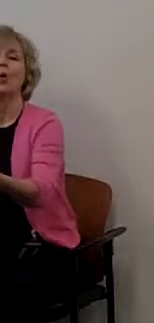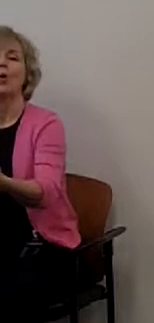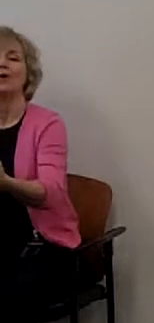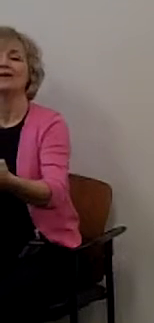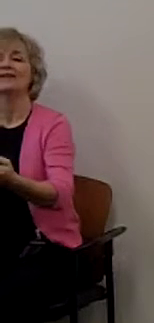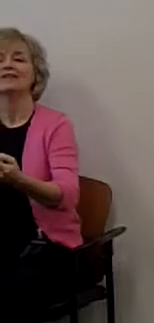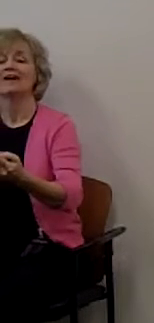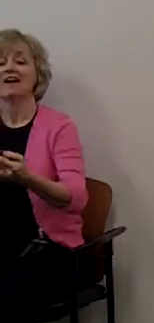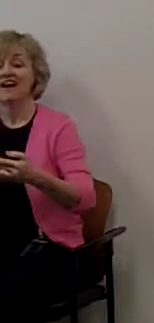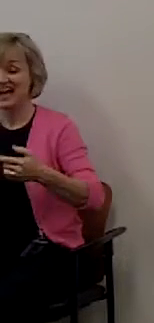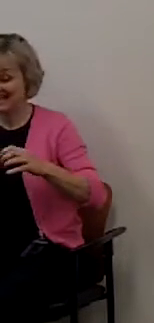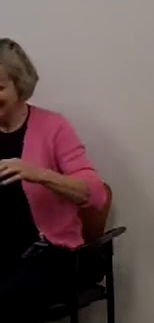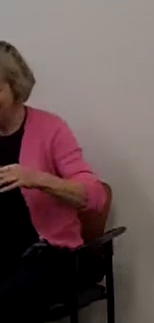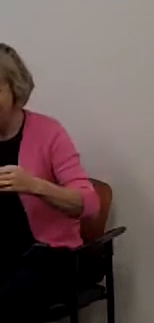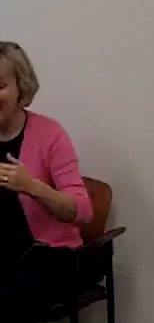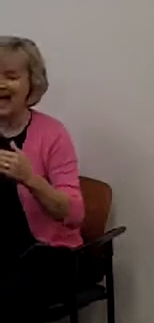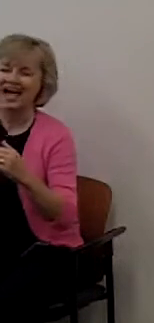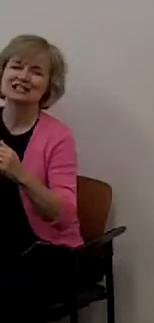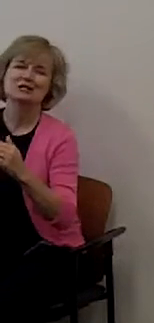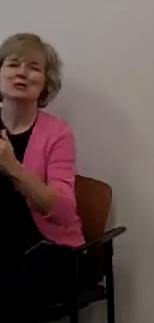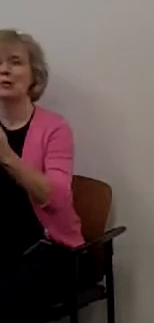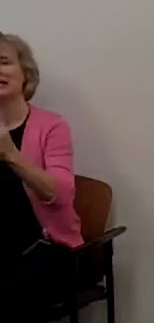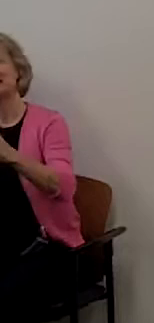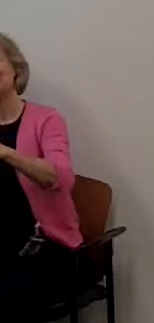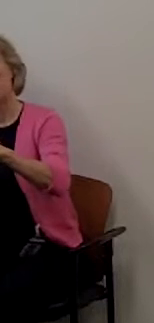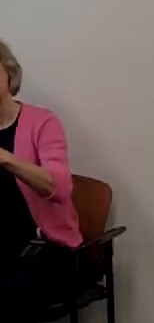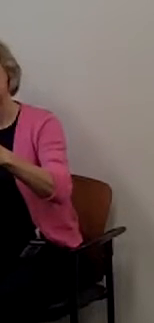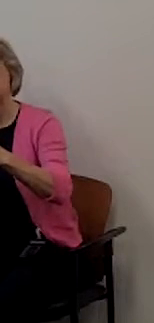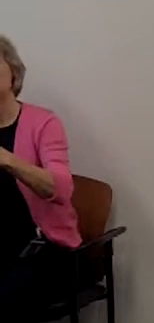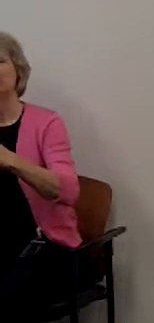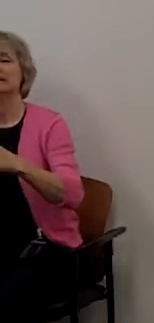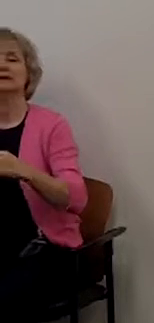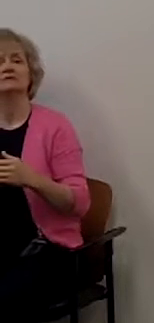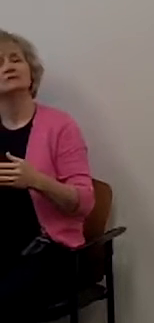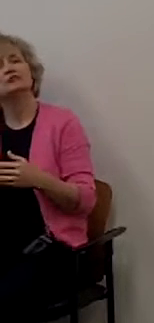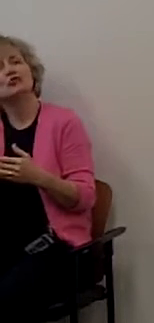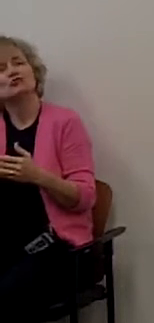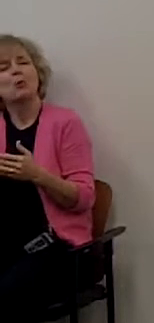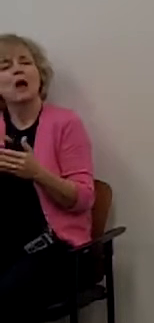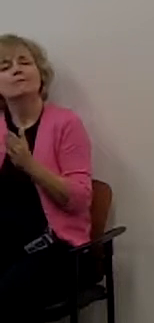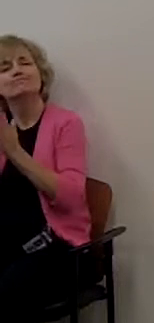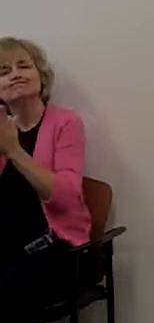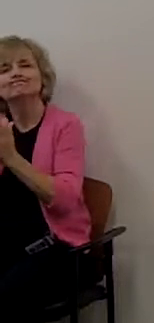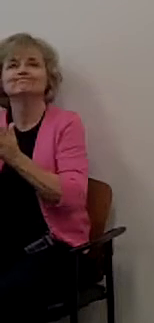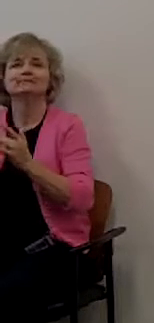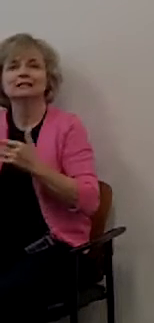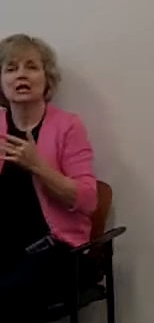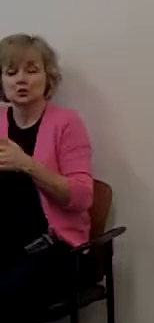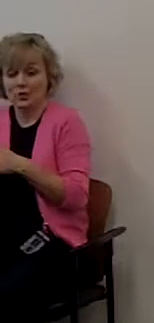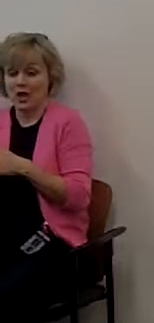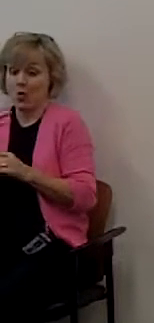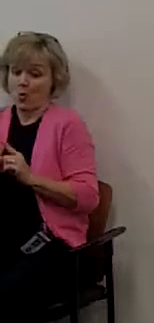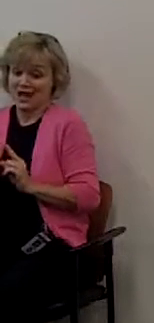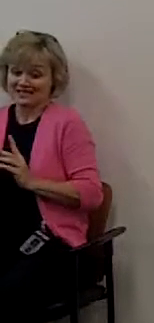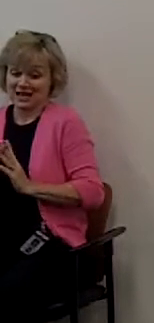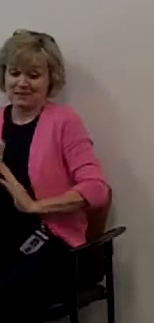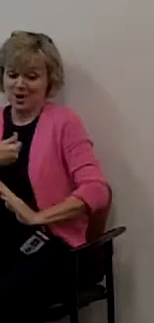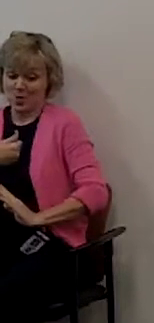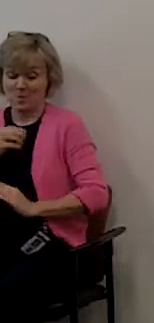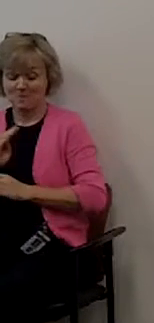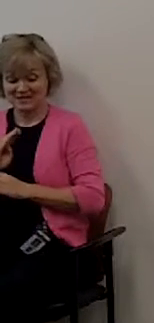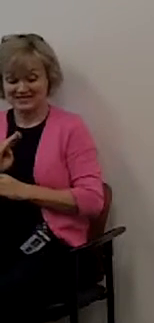goals and milestones for yourself. So I'm really looking forward to doing that when I hopefully start my own business.